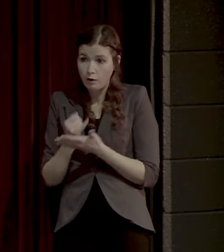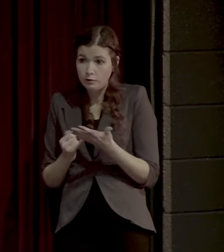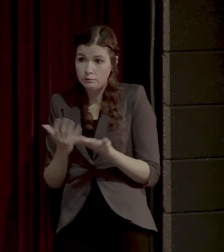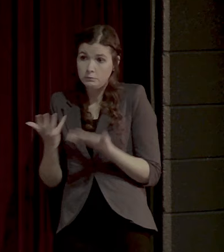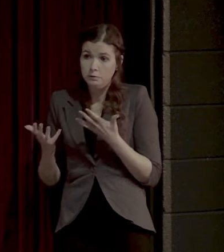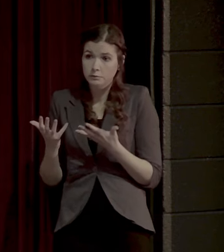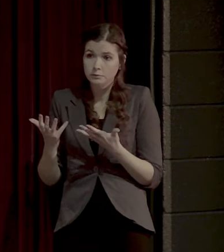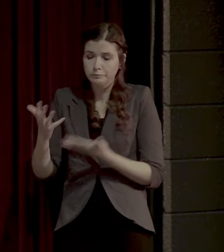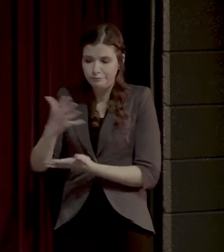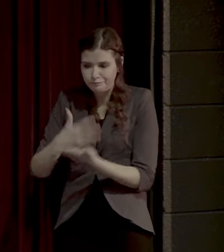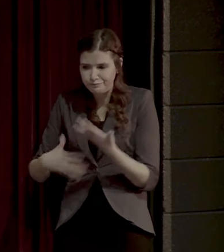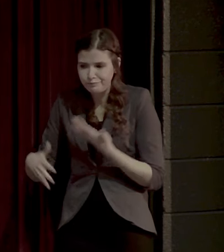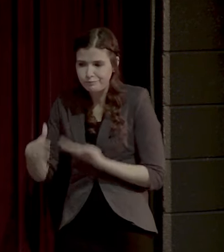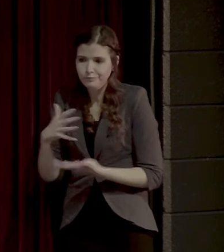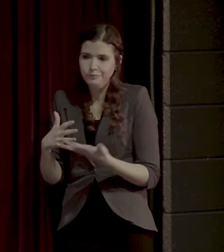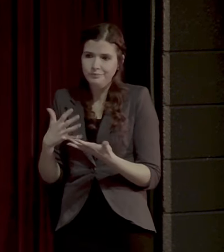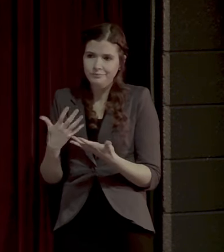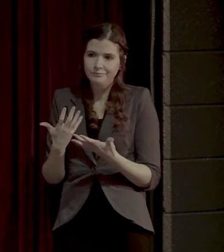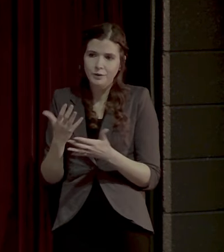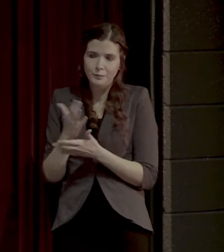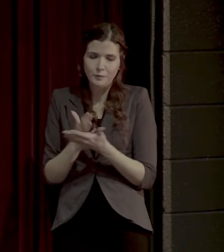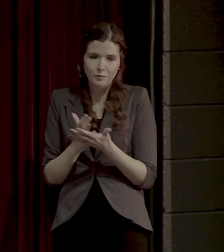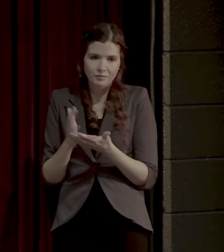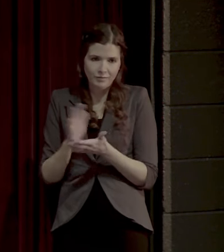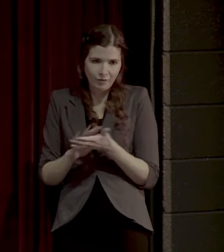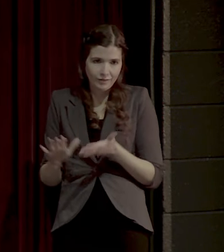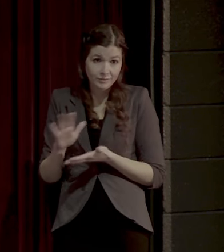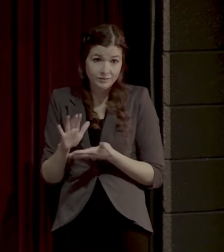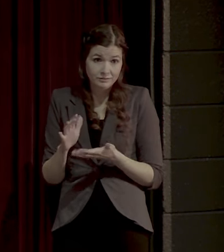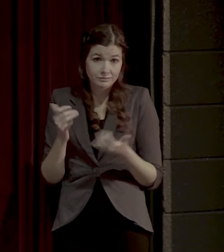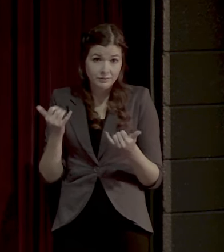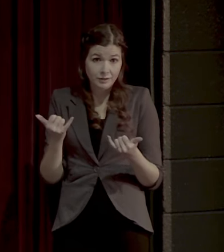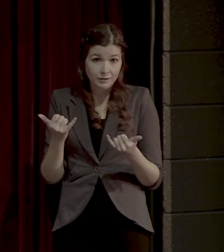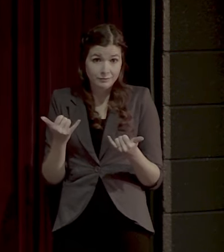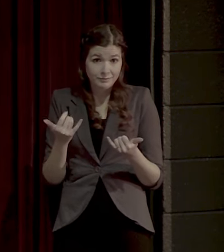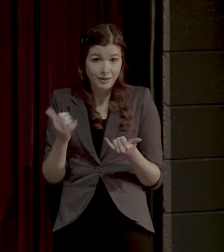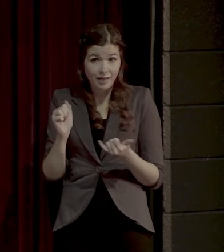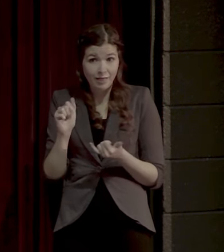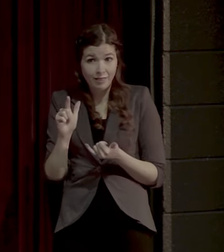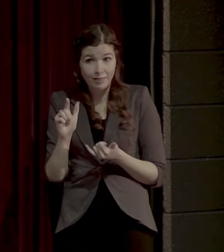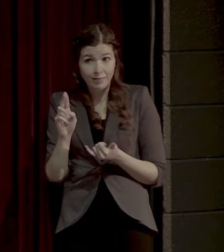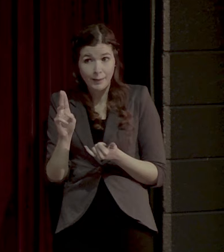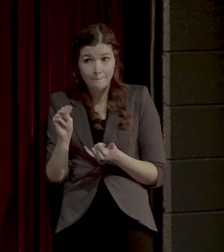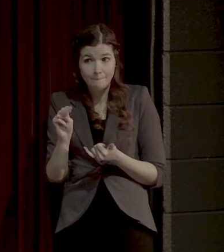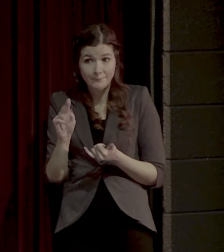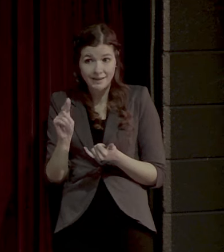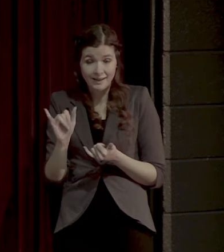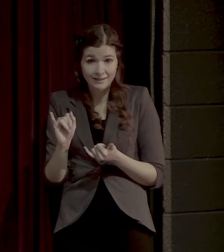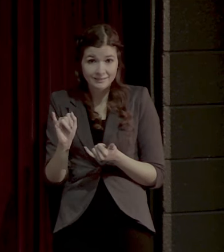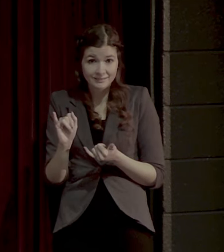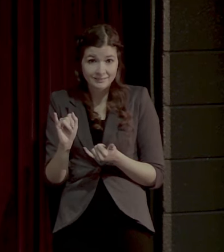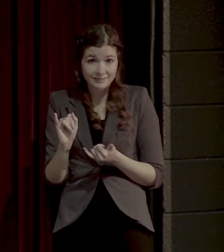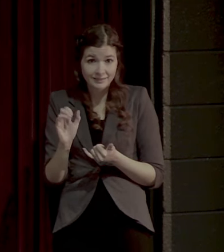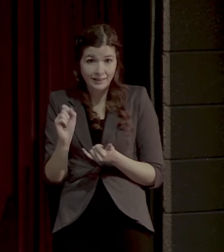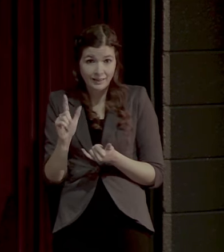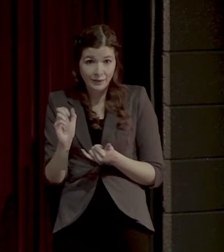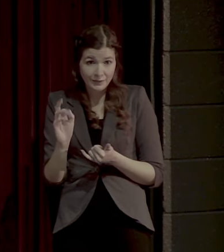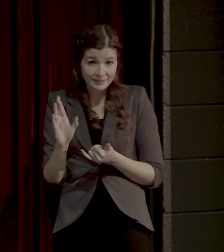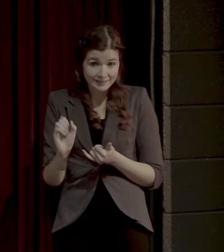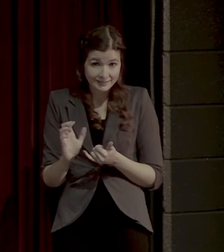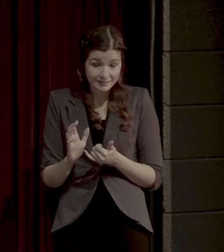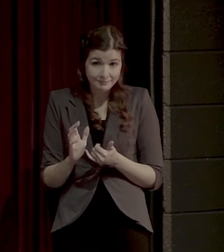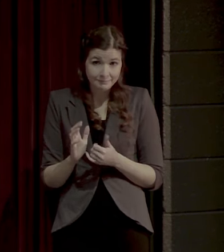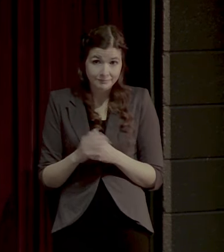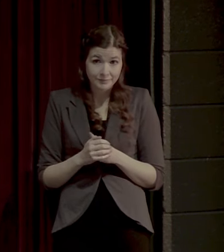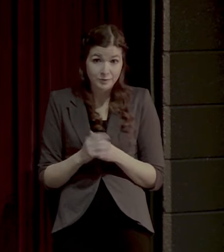especially the social aspect of college life. You're now an alumni of Lake Region State College. As you go forward with your